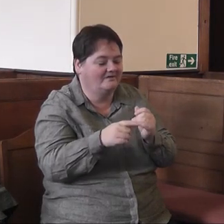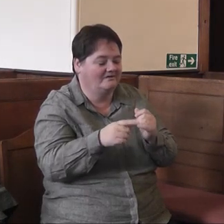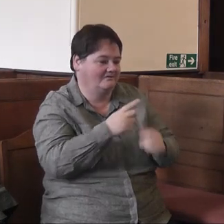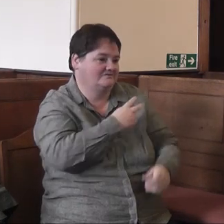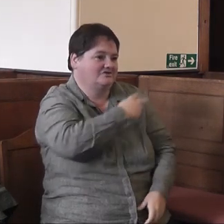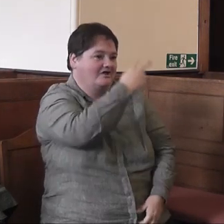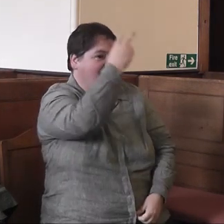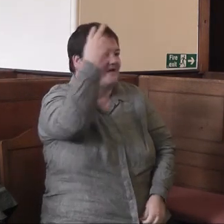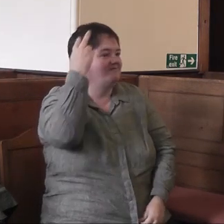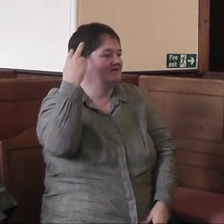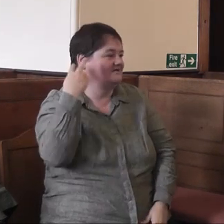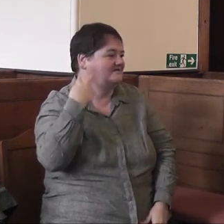So you have Mary